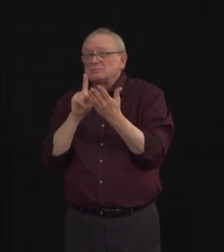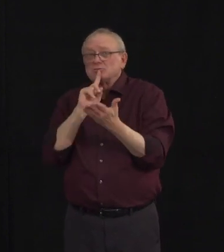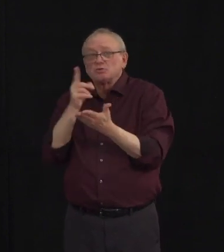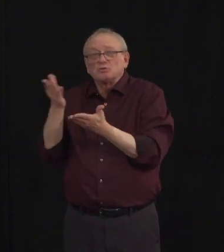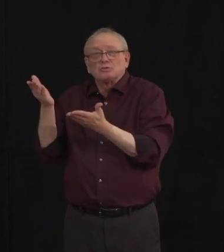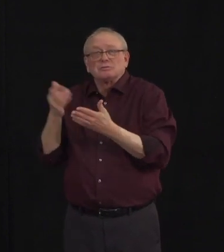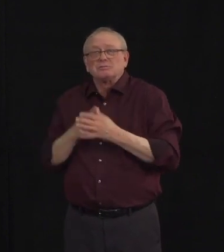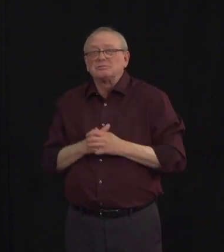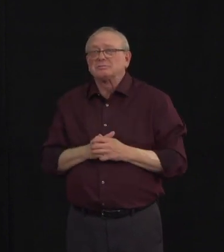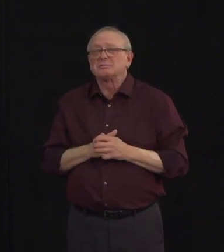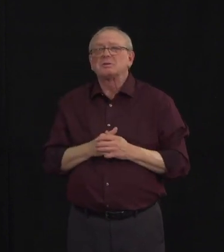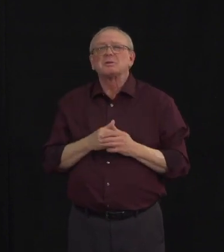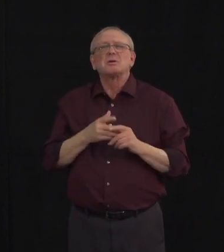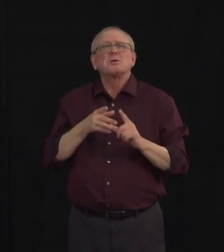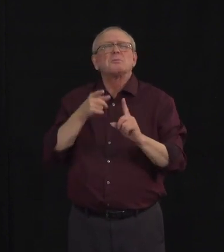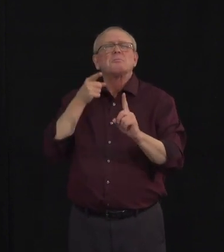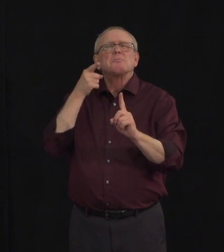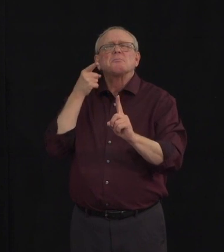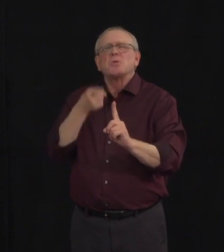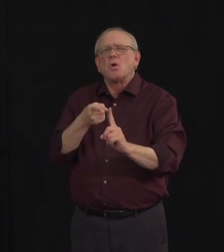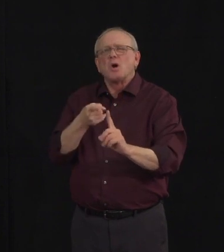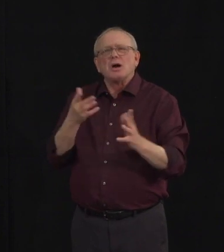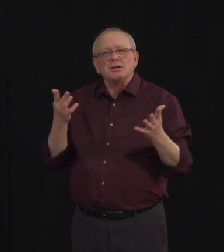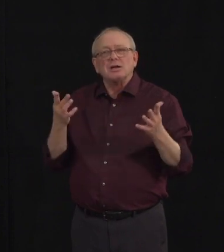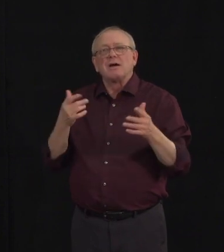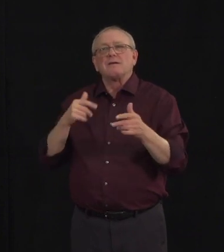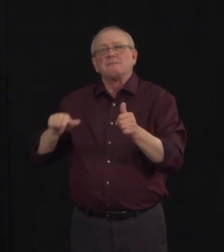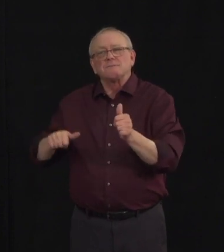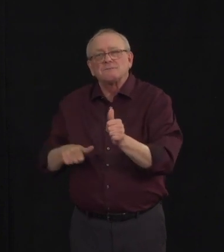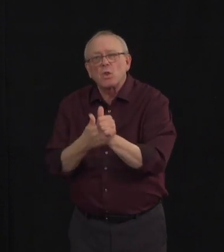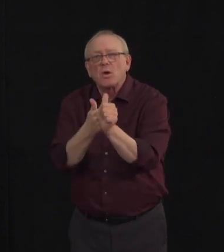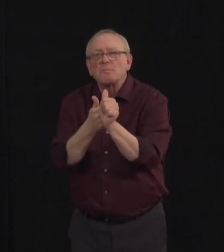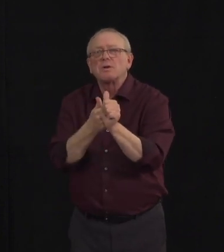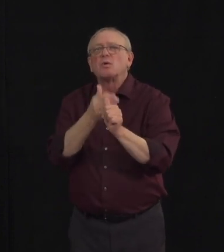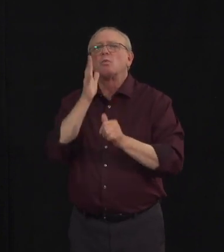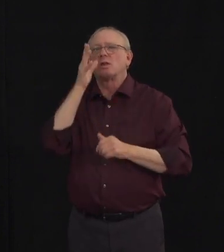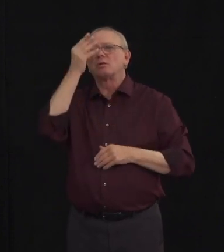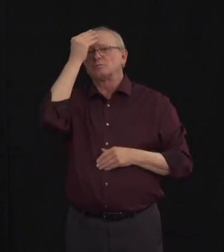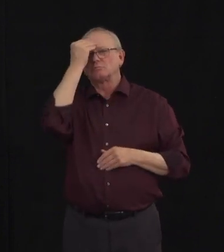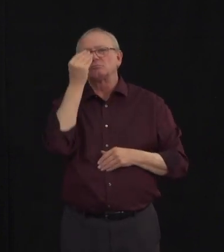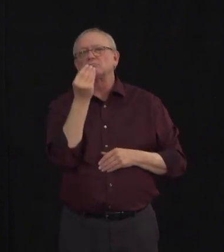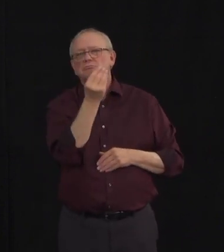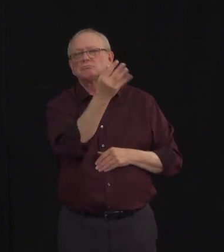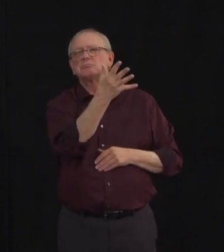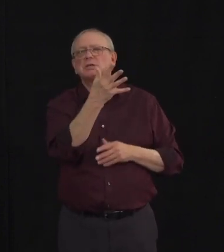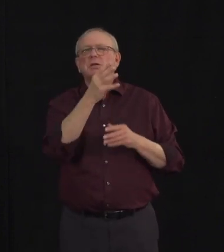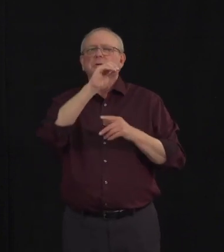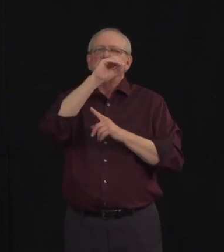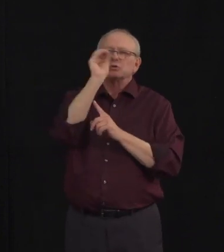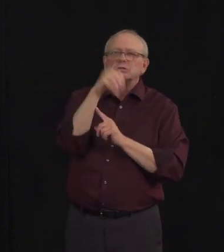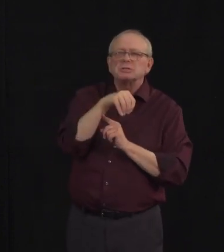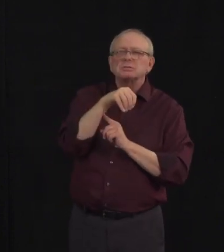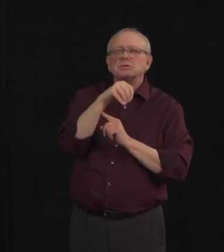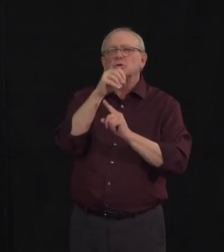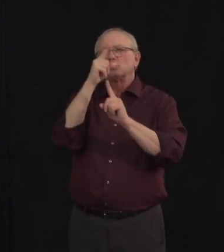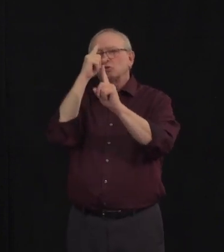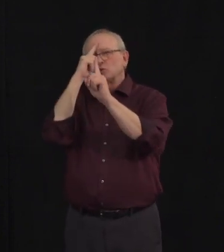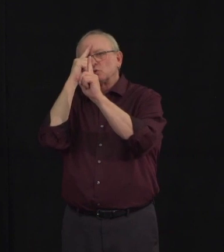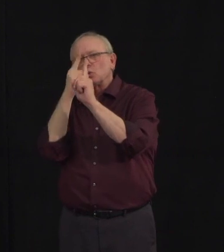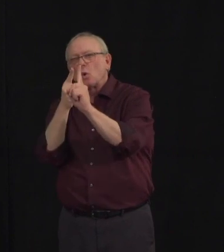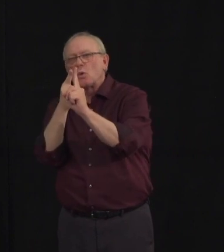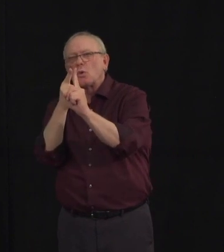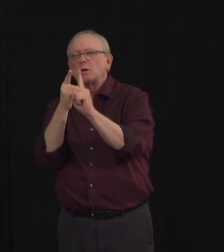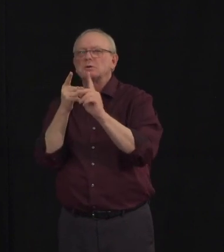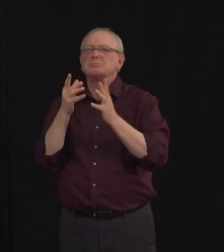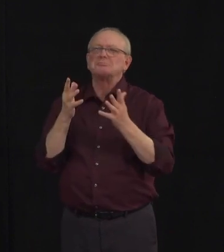often we're able to meet that target of 24 hours. And I'm not sure there's a single cutoff at which point we would either succeed or